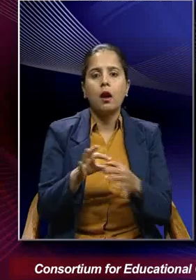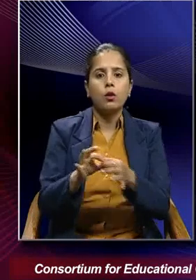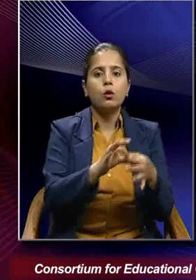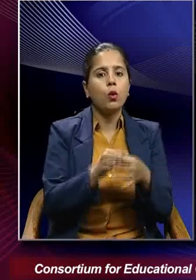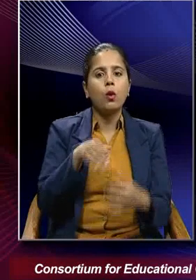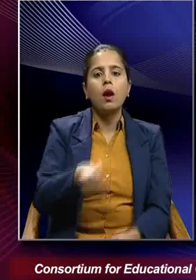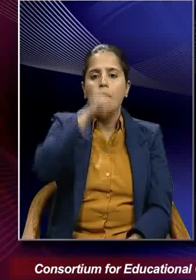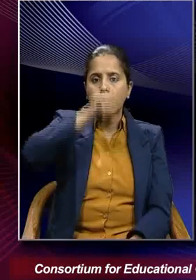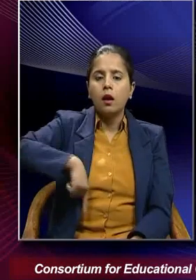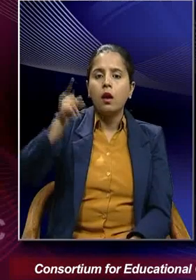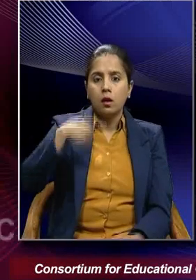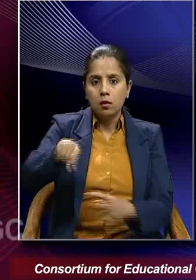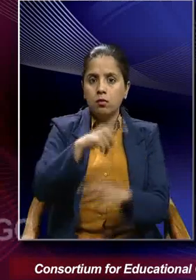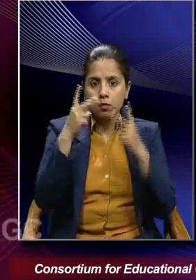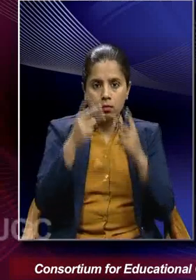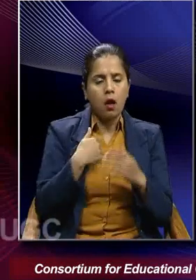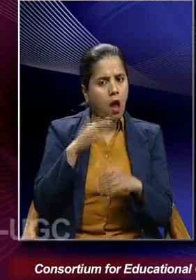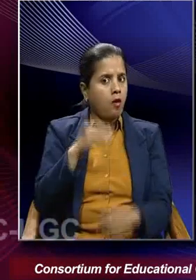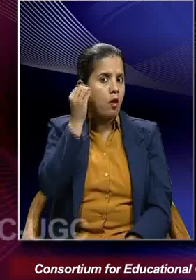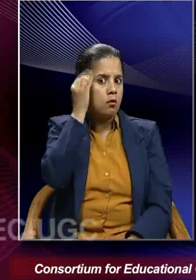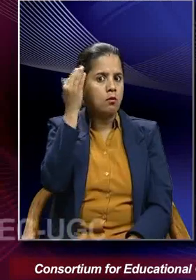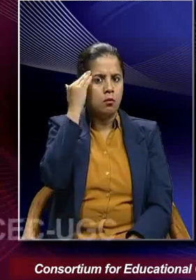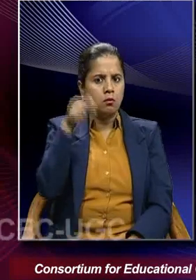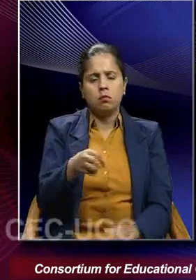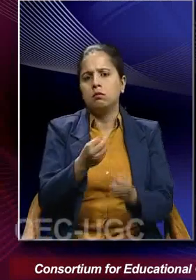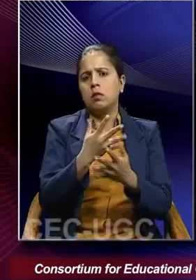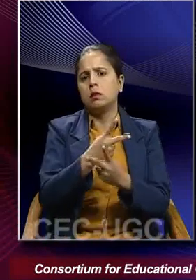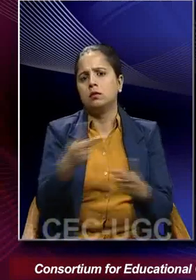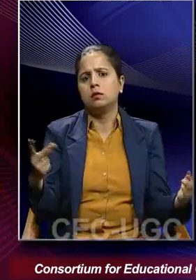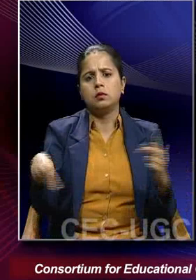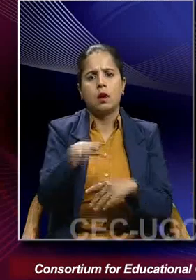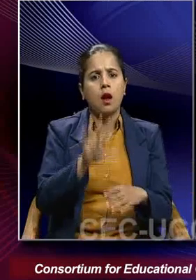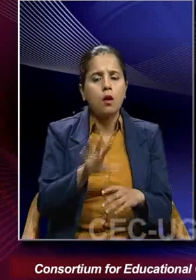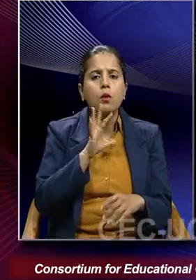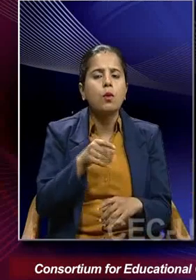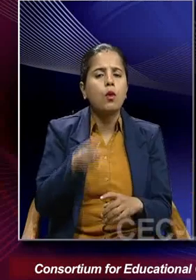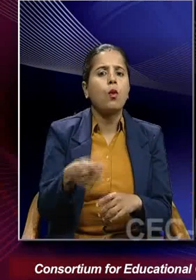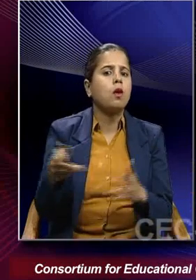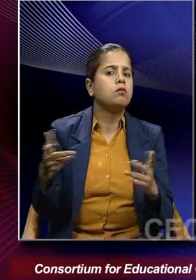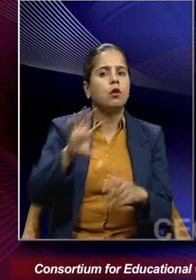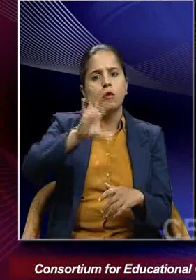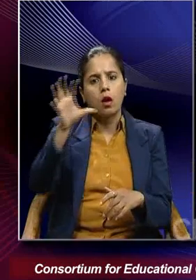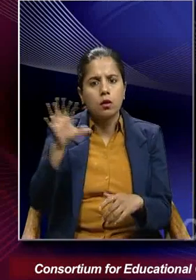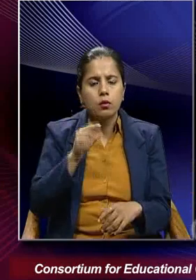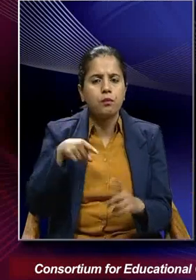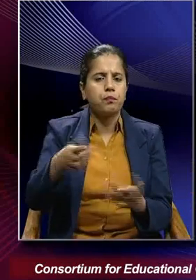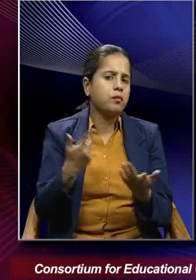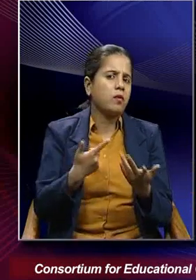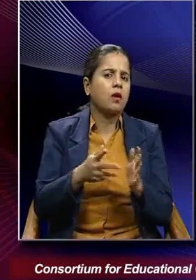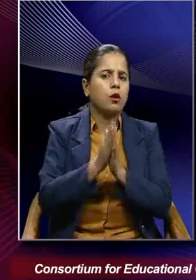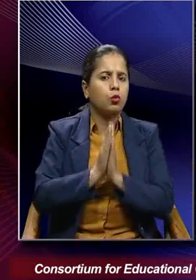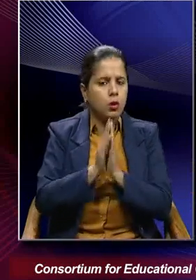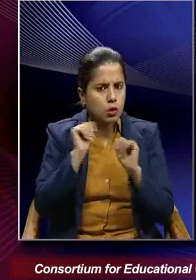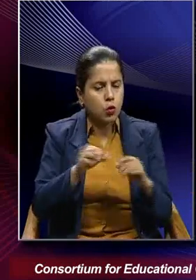India, and we are also aware that so many divisive forces in the country on the basis of either religion or